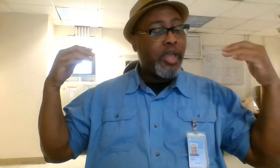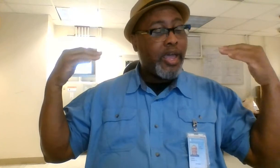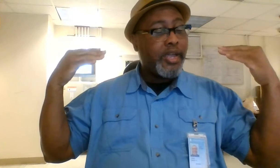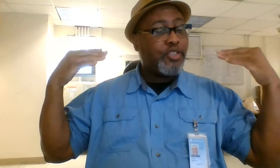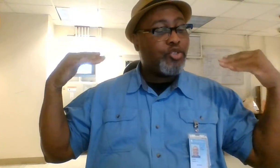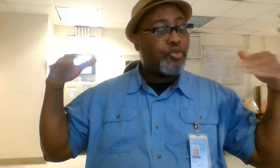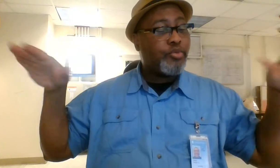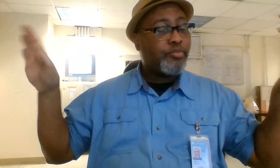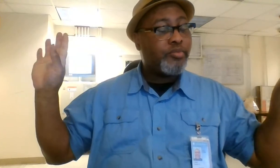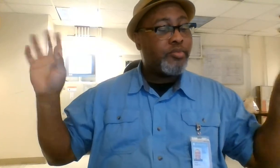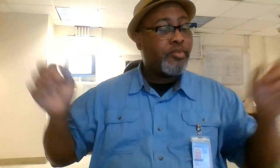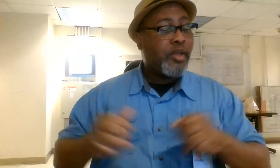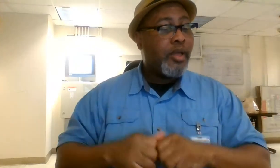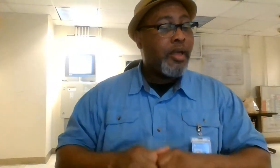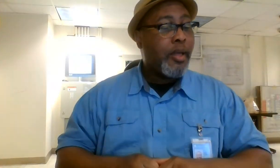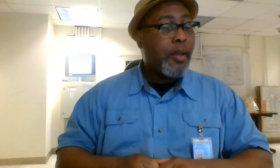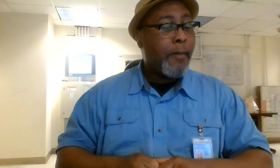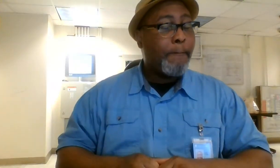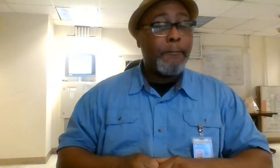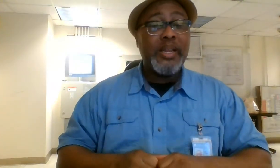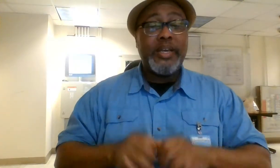Angel. Bless.